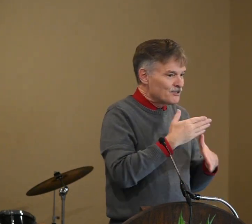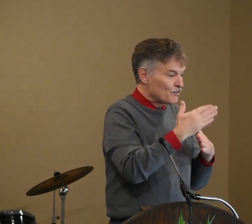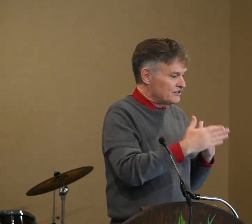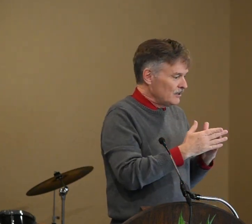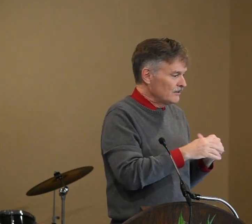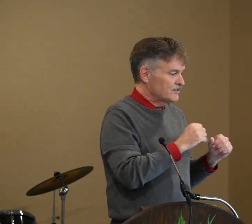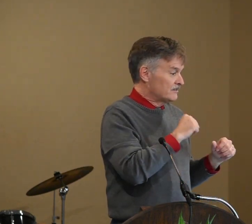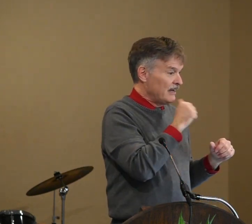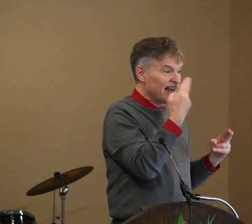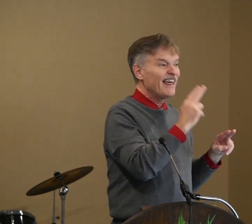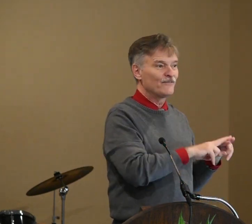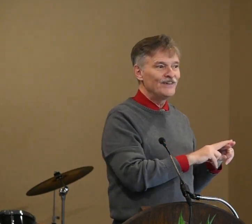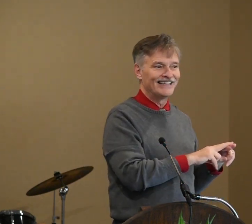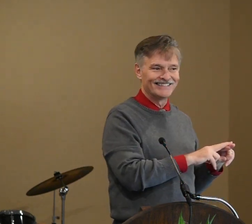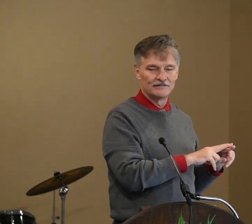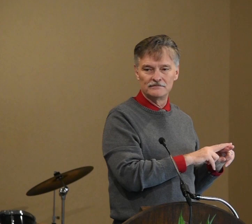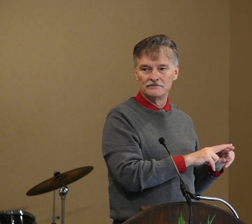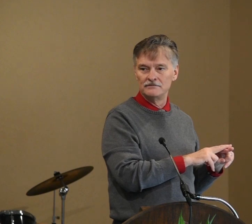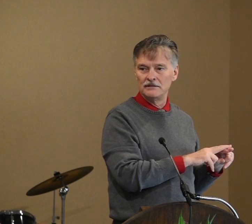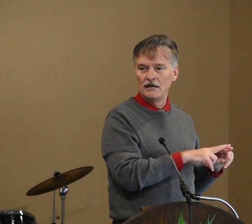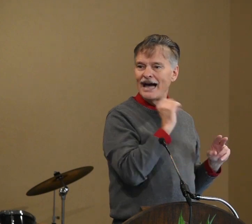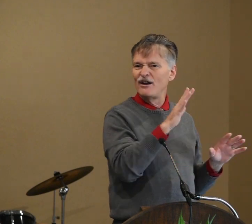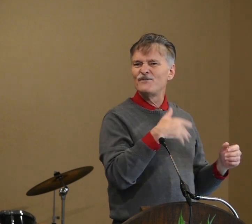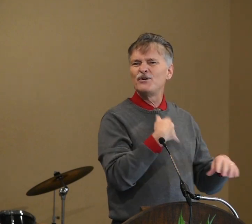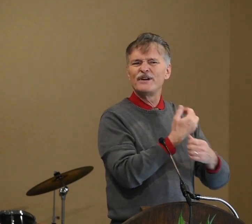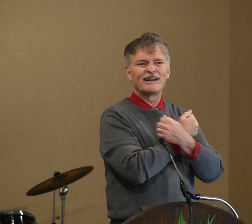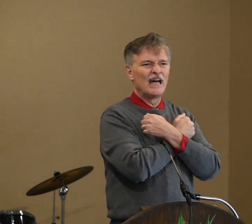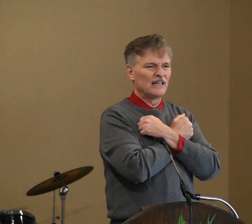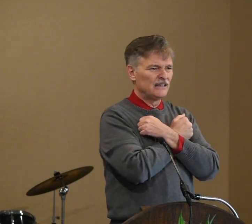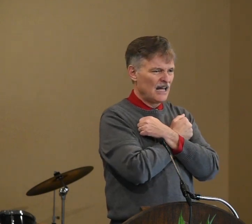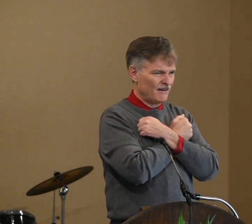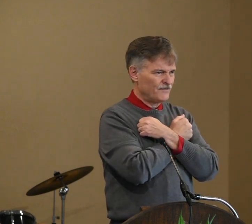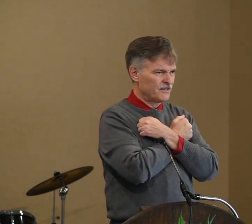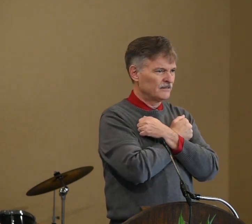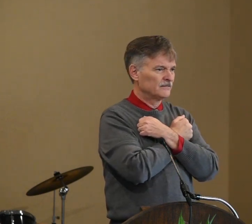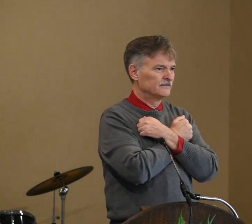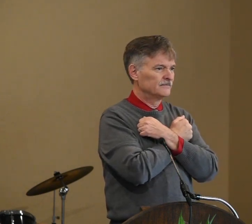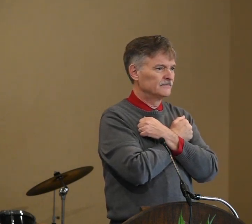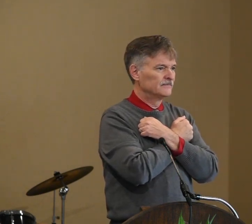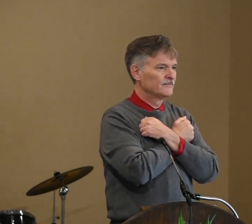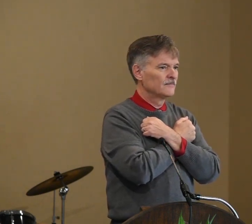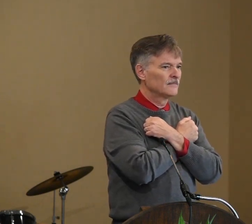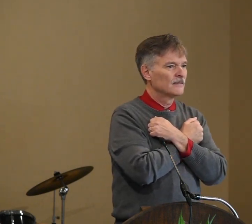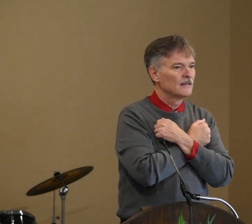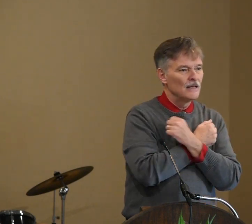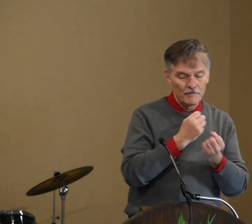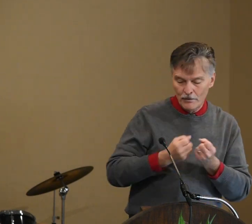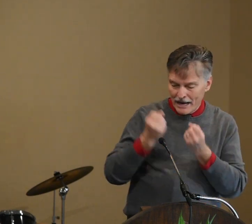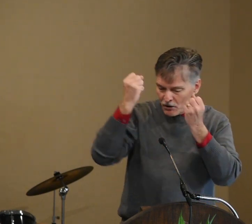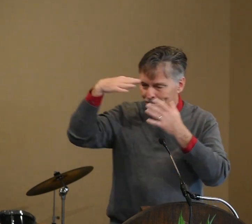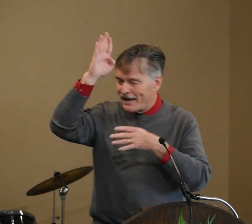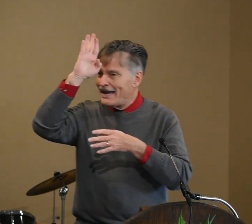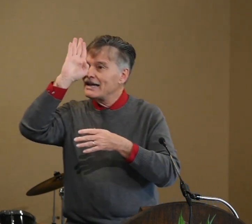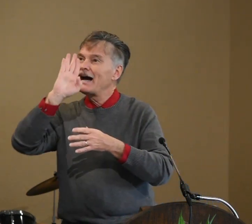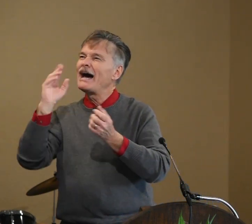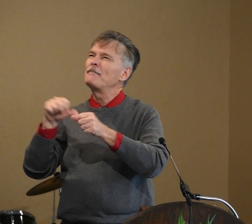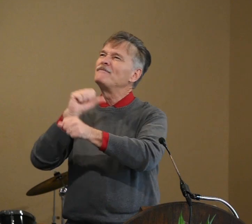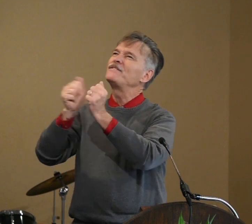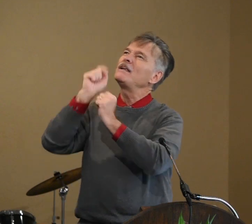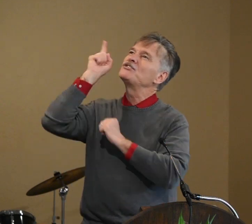the results is not a lot of fun. I don't feel very loved. But when I'm obeying God, I'm in fellowship